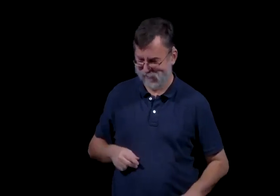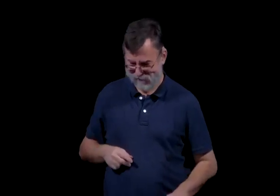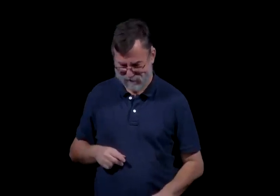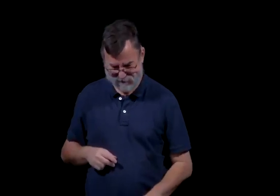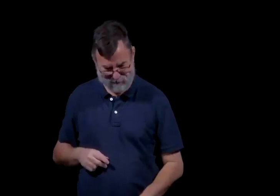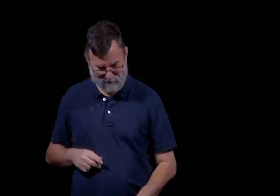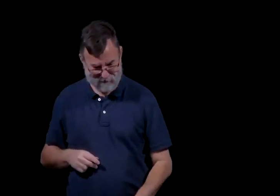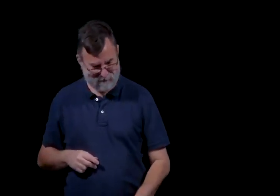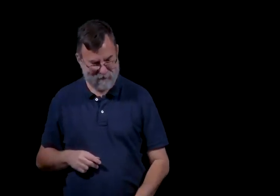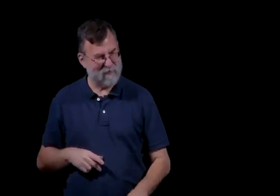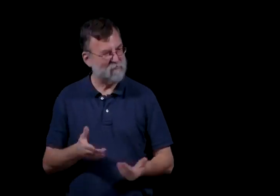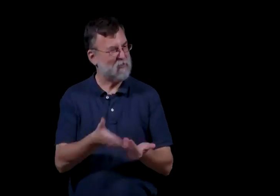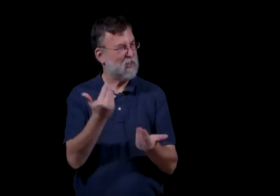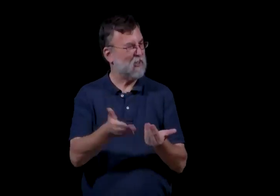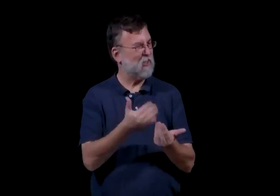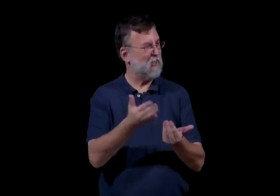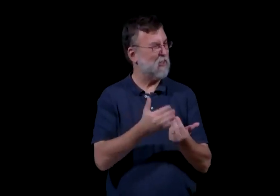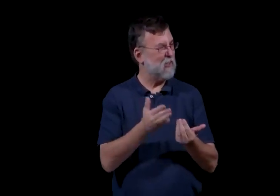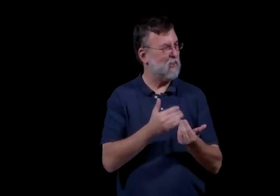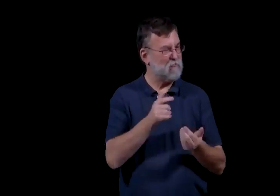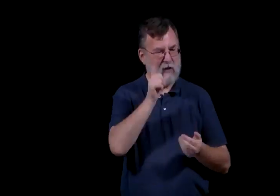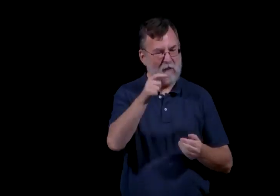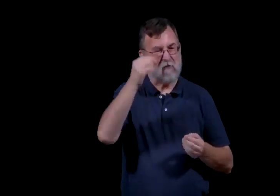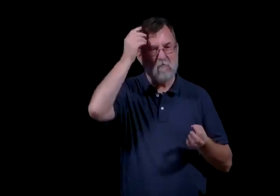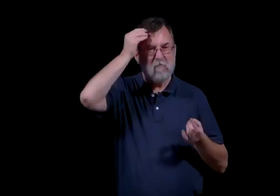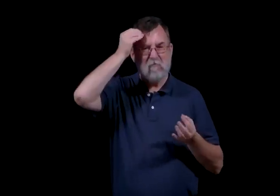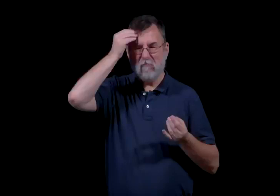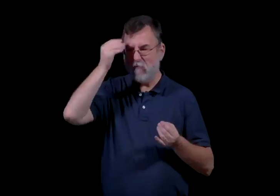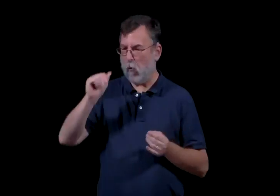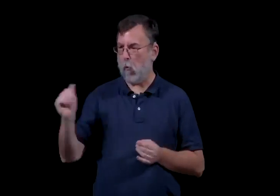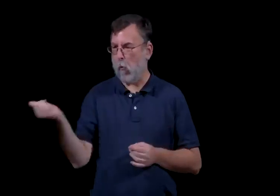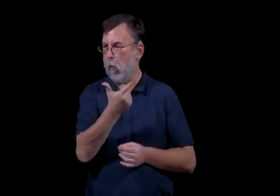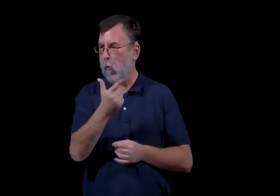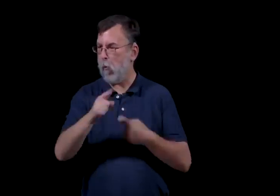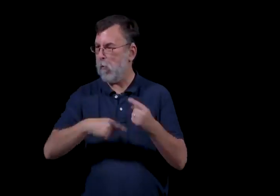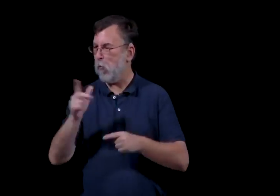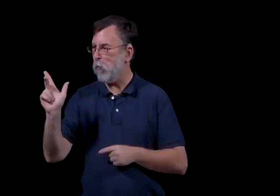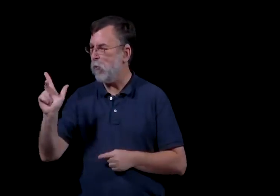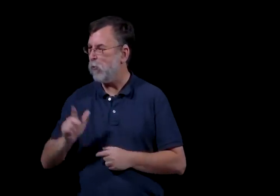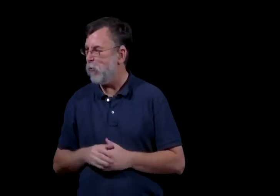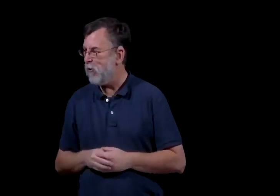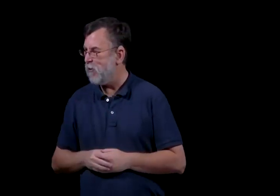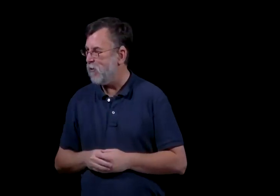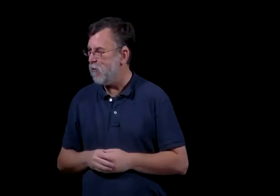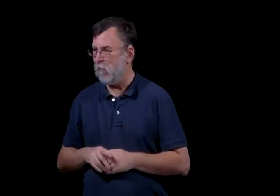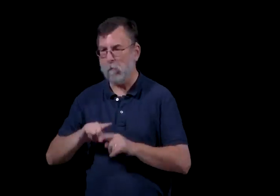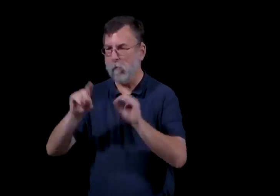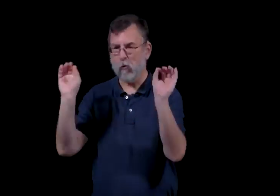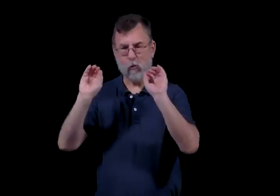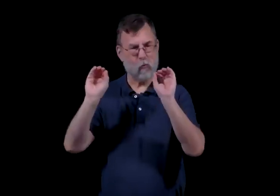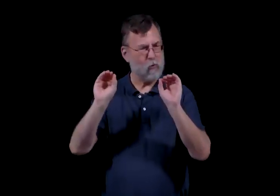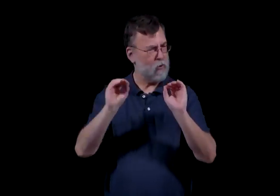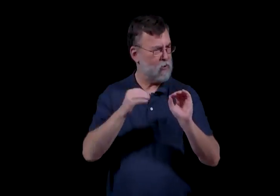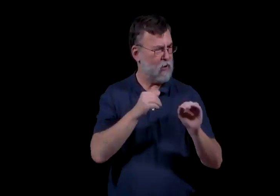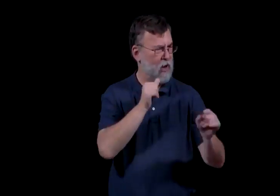Yep, it was. Thursday the 23rd. Of course, all my pictures are easy here, but it's making you think about the 23rd Psalm.